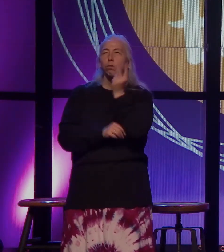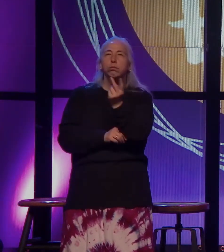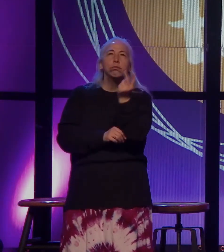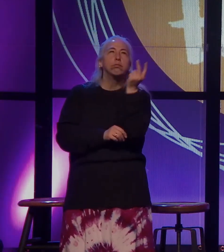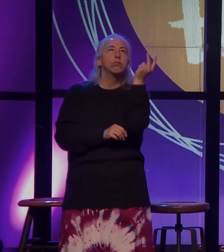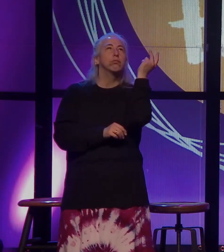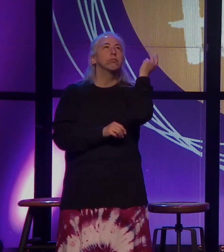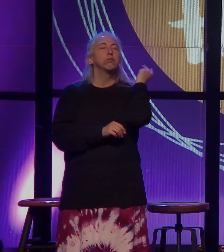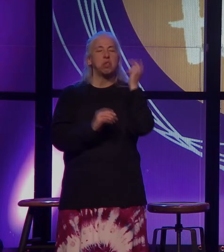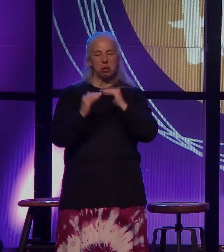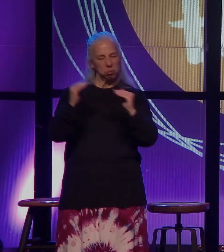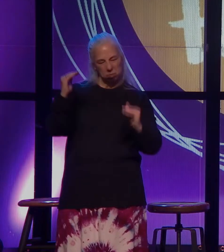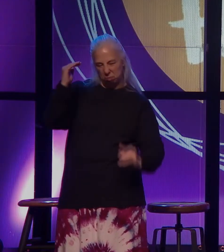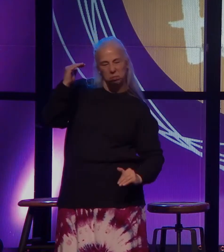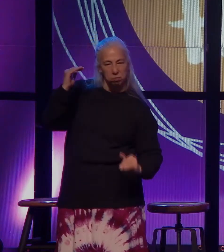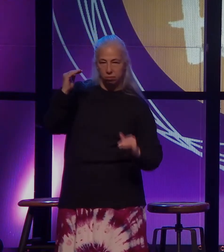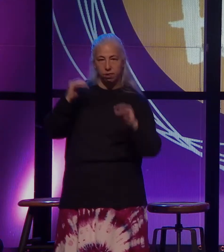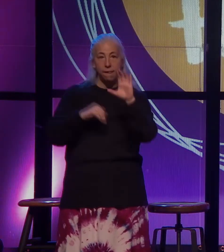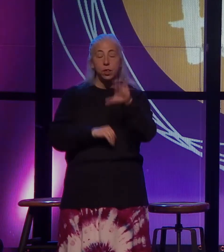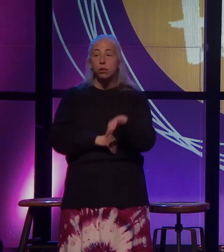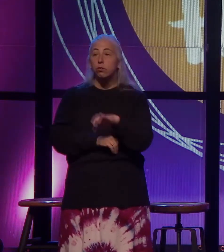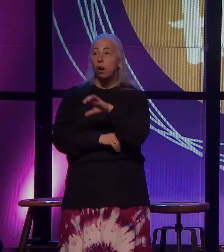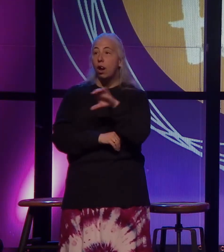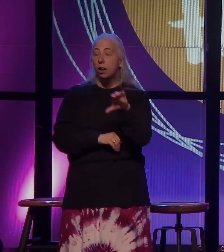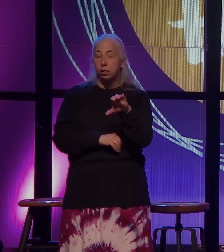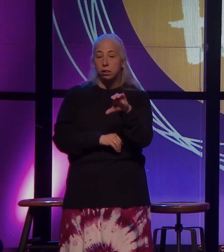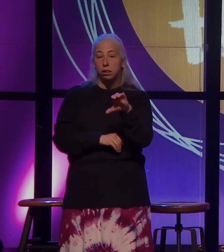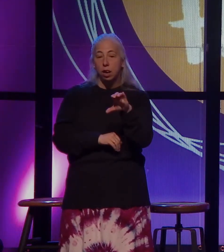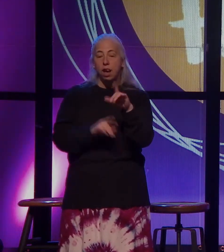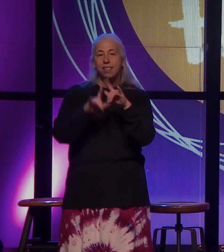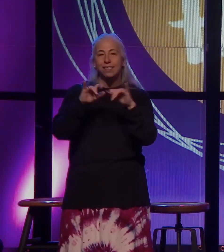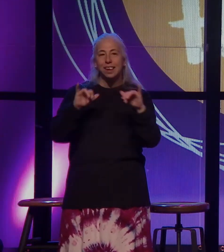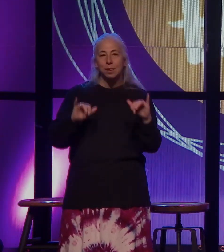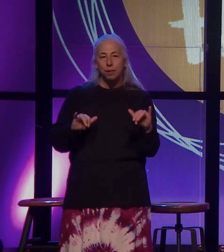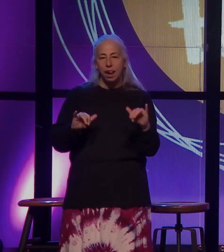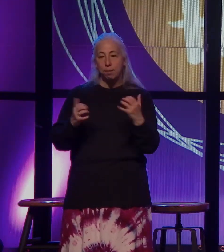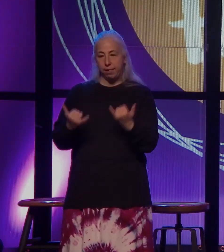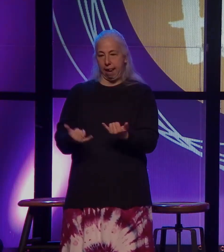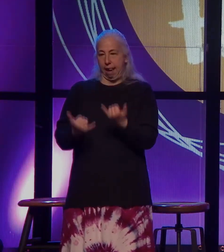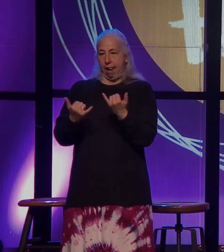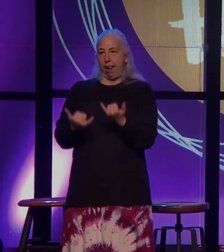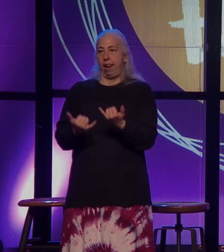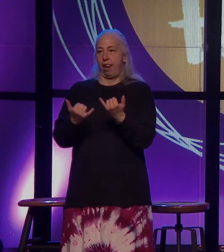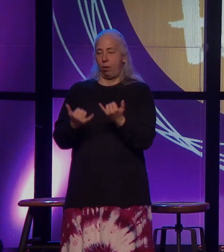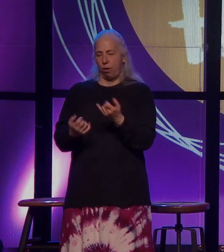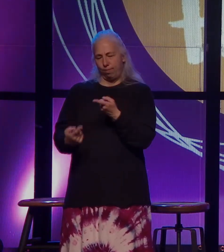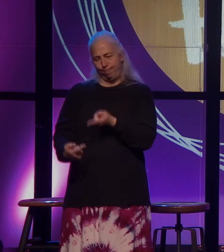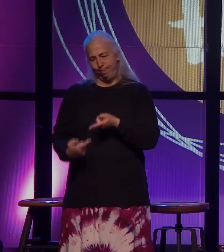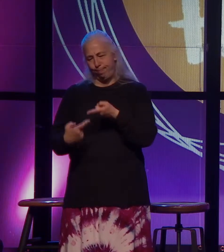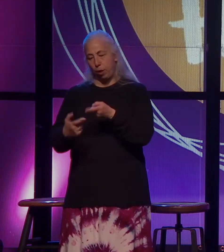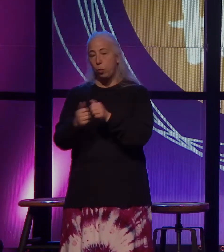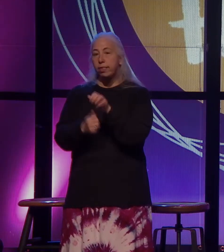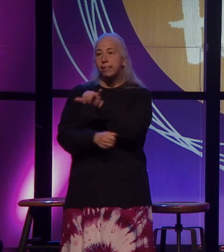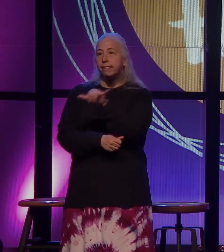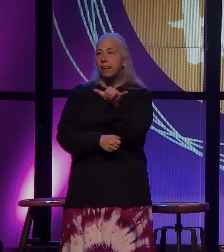the injustice of the cross as we grapple with those same injustices in our world today.